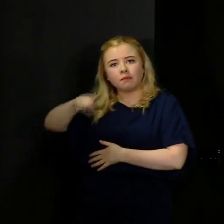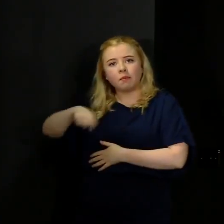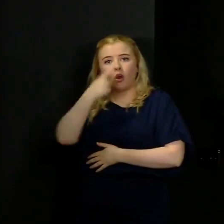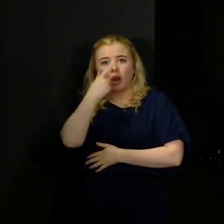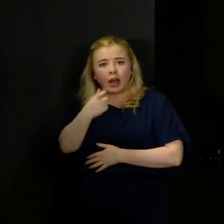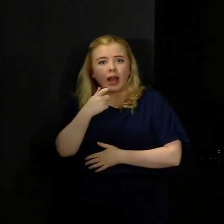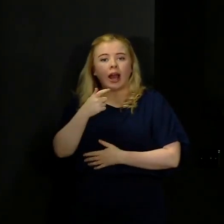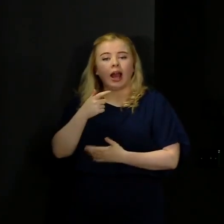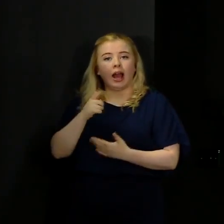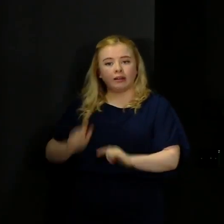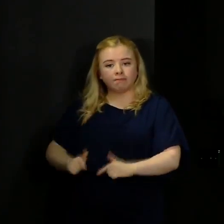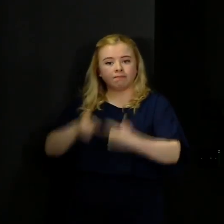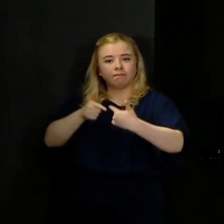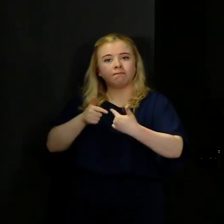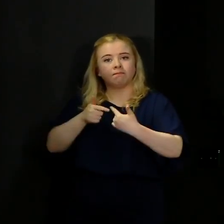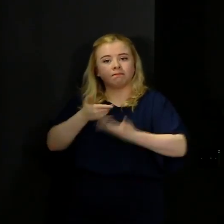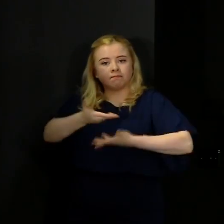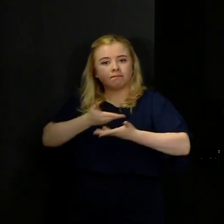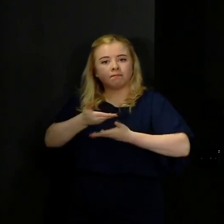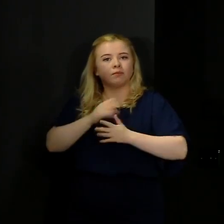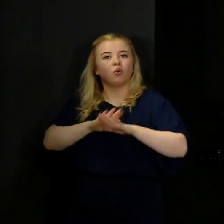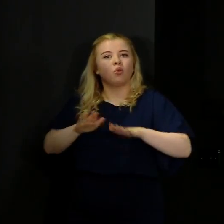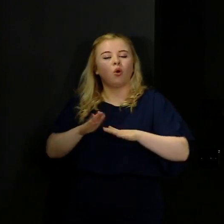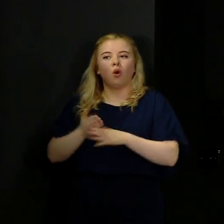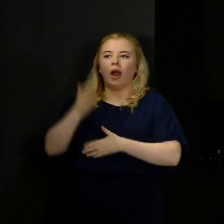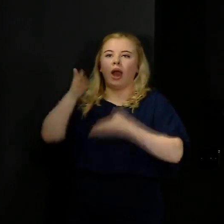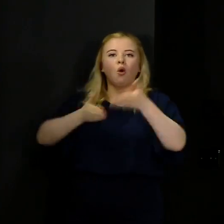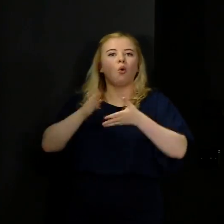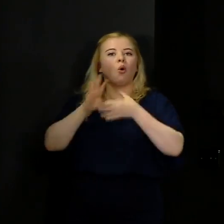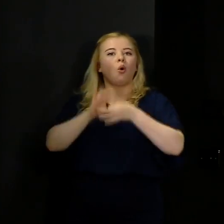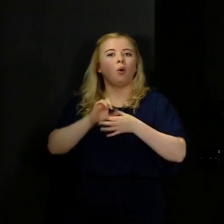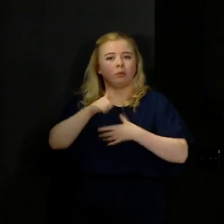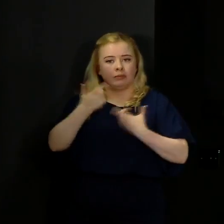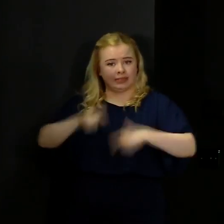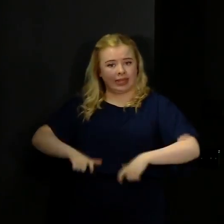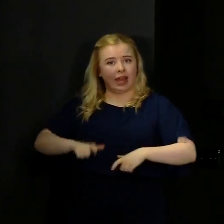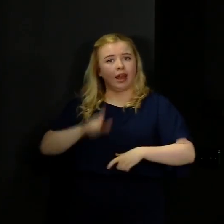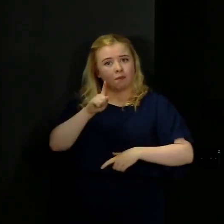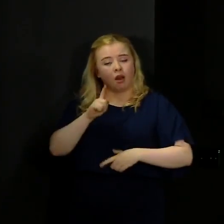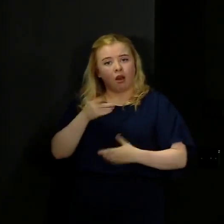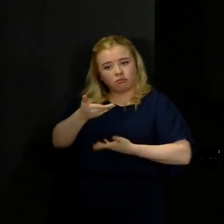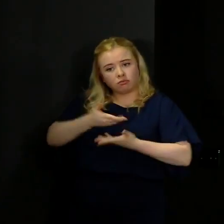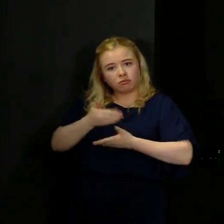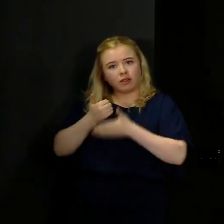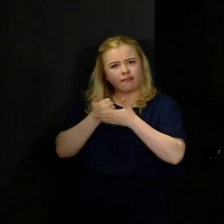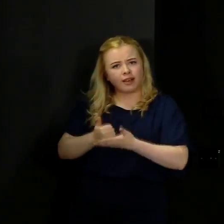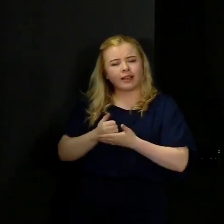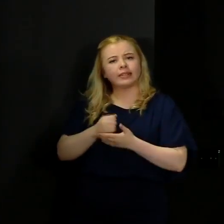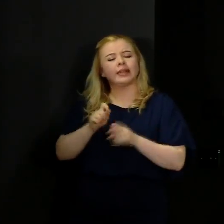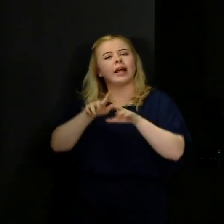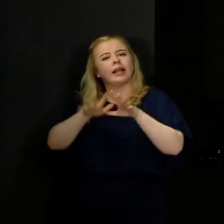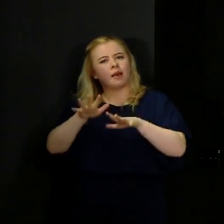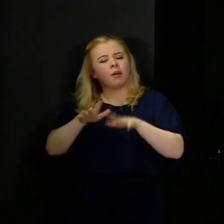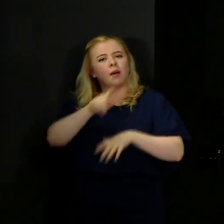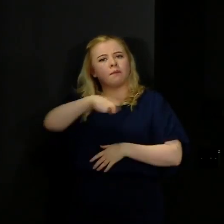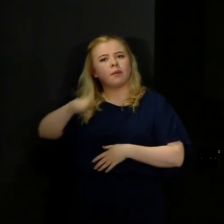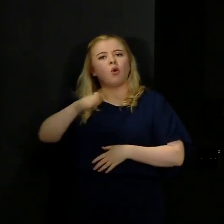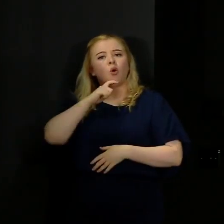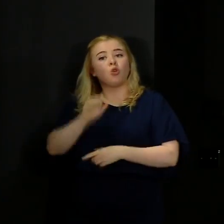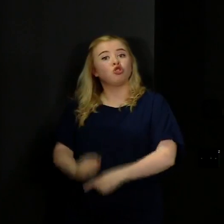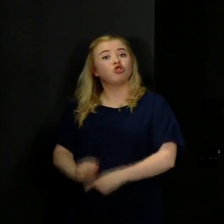but they can still have access to the same specialist and expert advice that they need. Similarly, and particularly, but not exclusively, for women